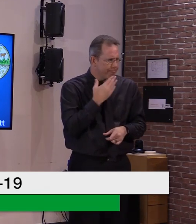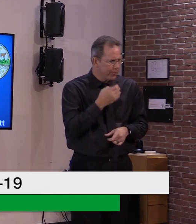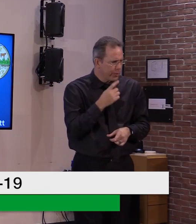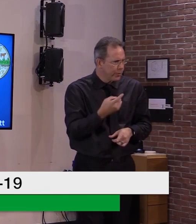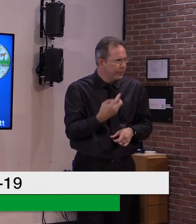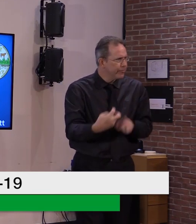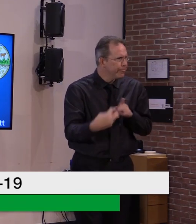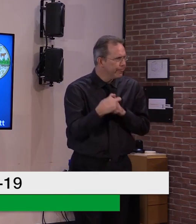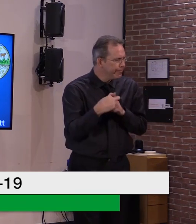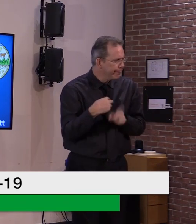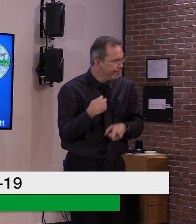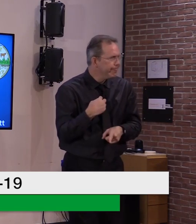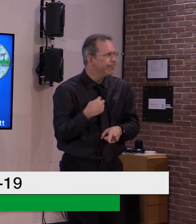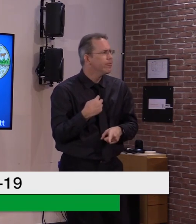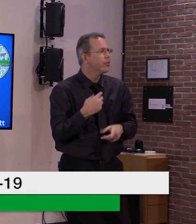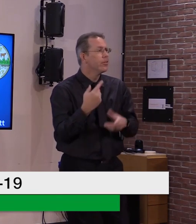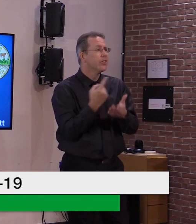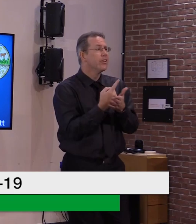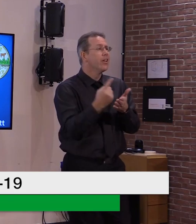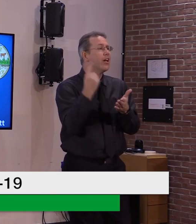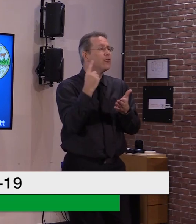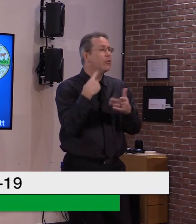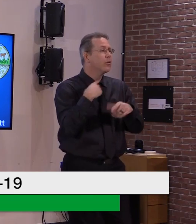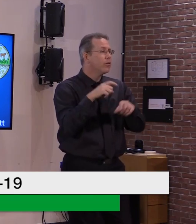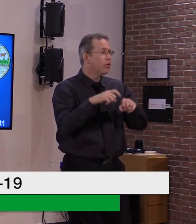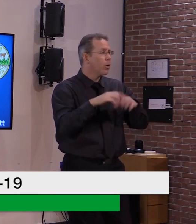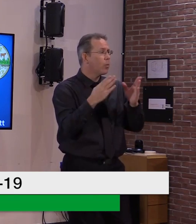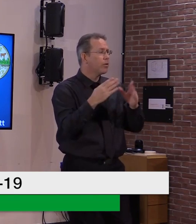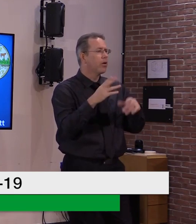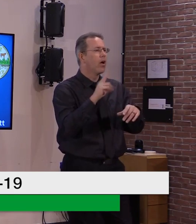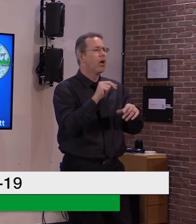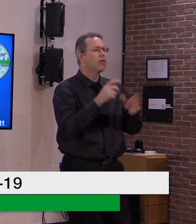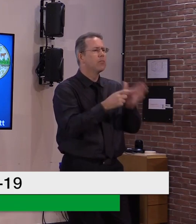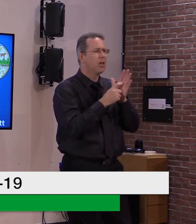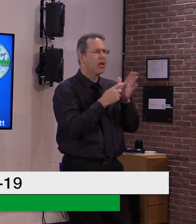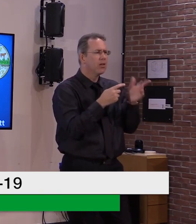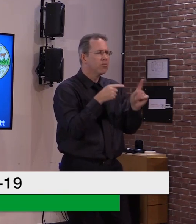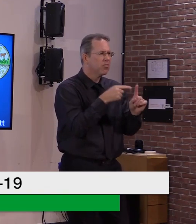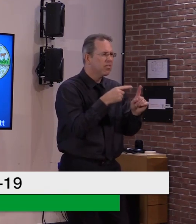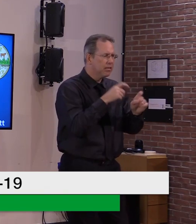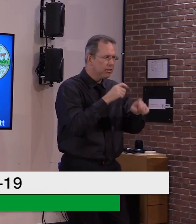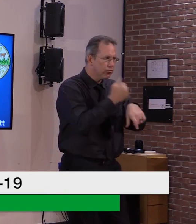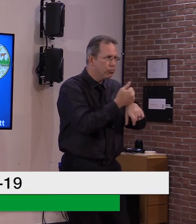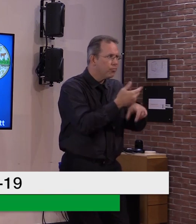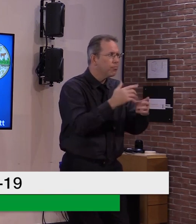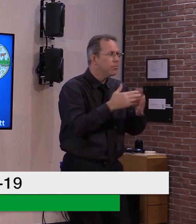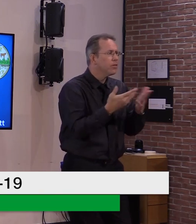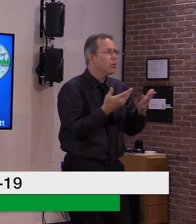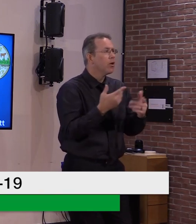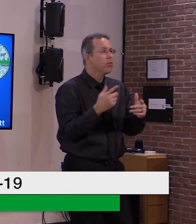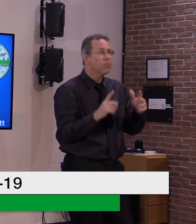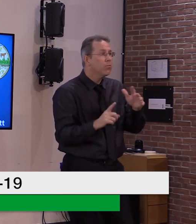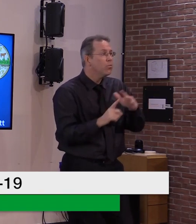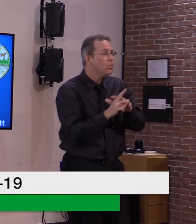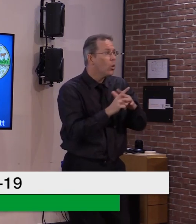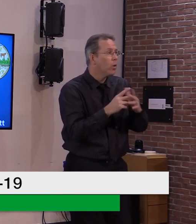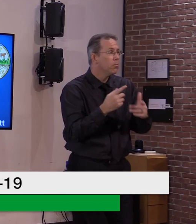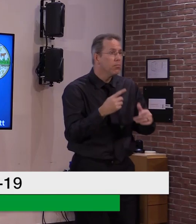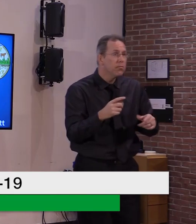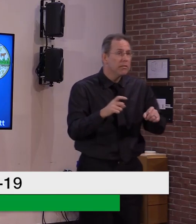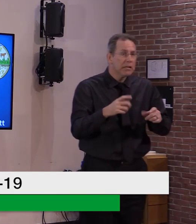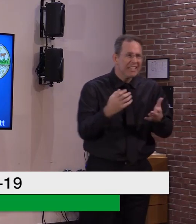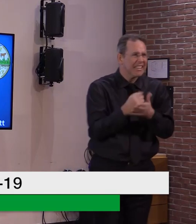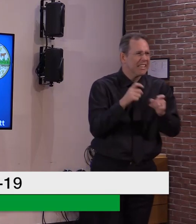new what we call on-demand testing for vermonters to come on on demand seven days a week in